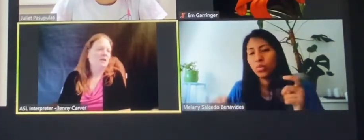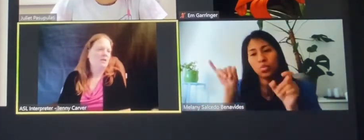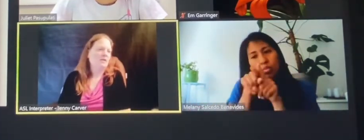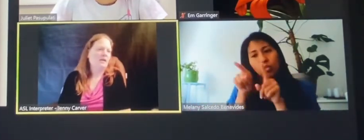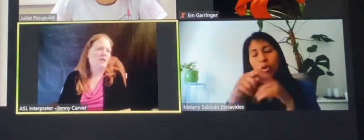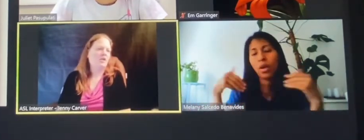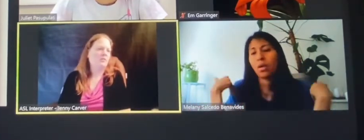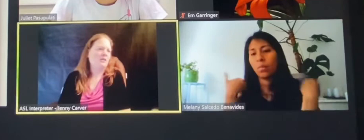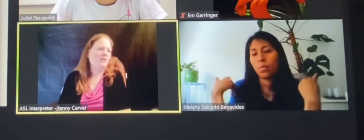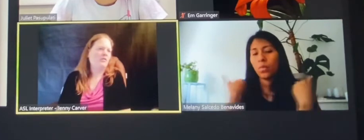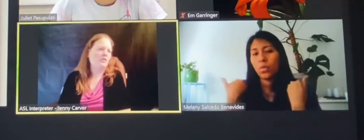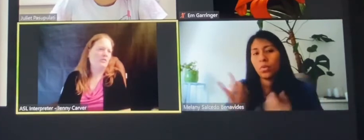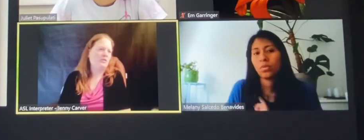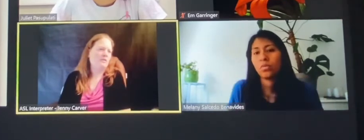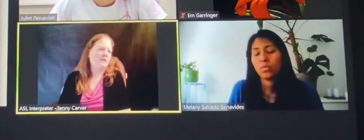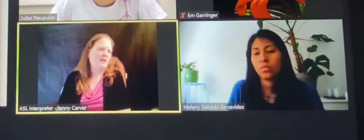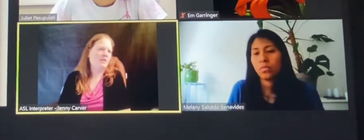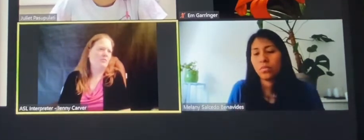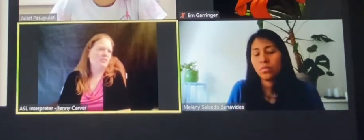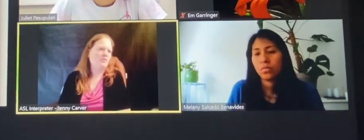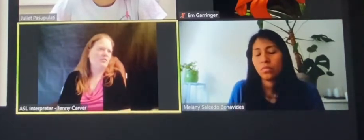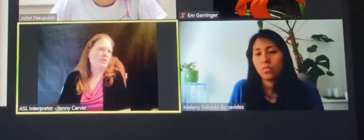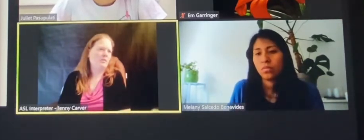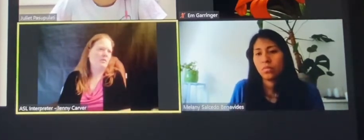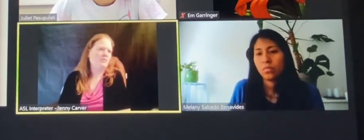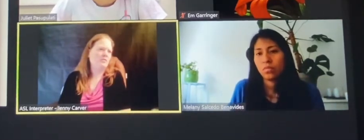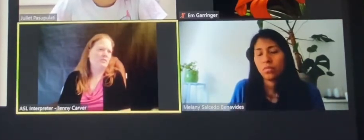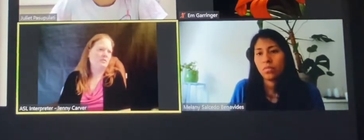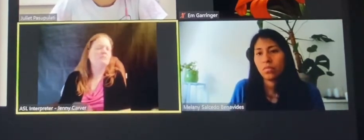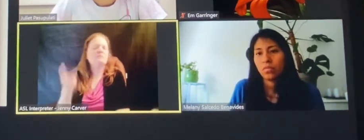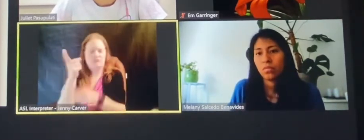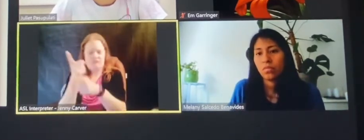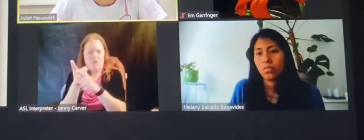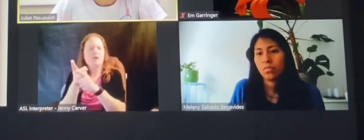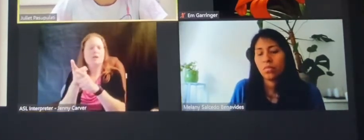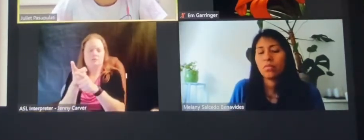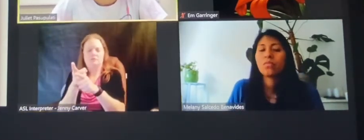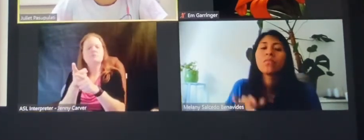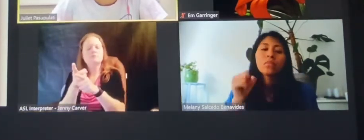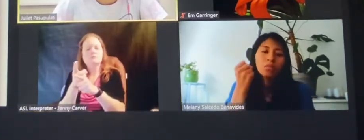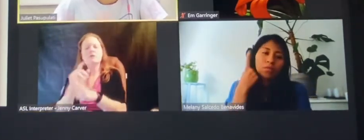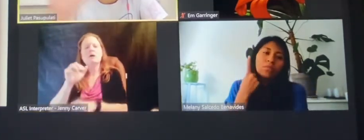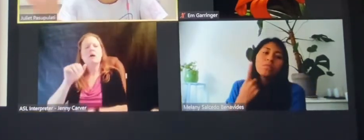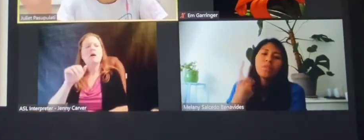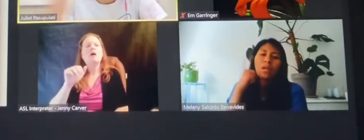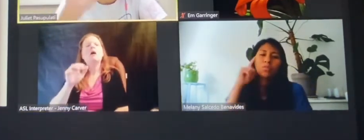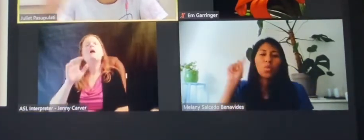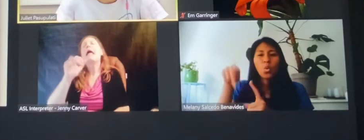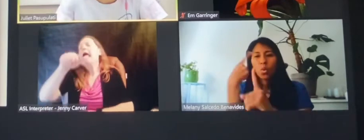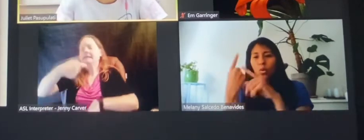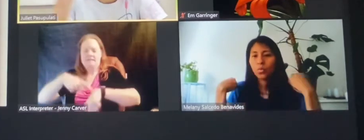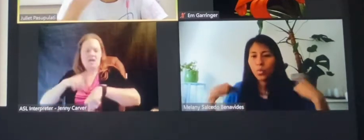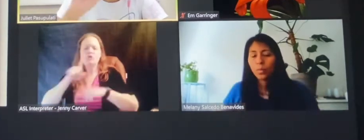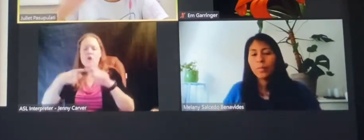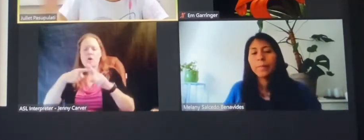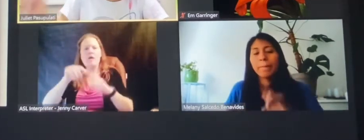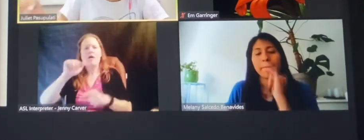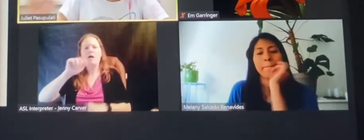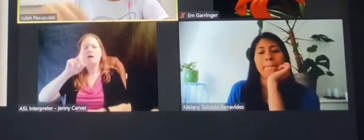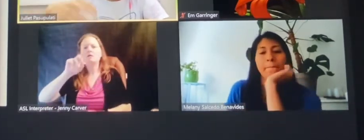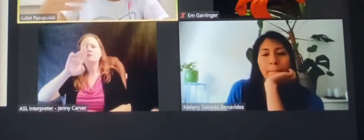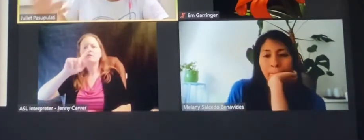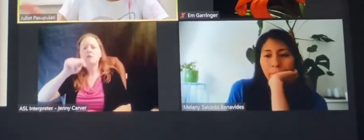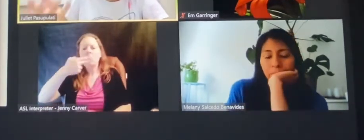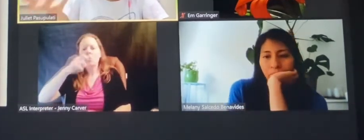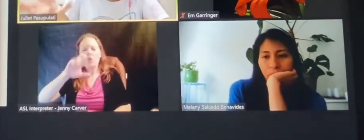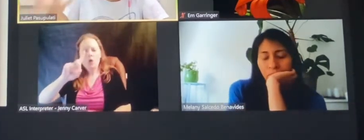meaning not only humans but also animals. Right. Anytime we talk Okay, I understand. that just